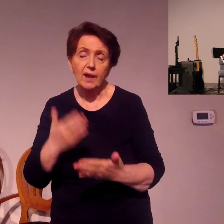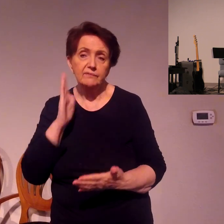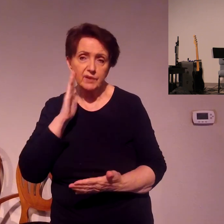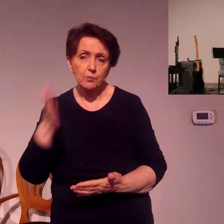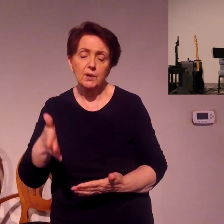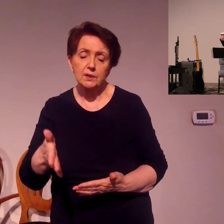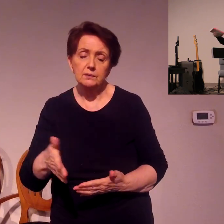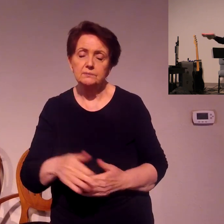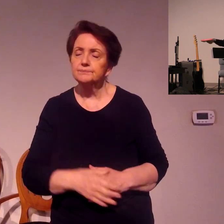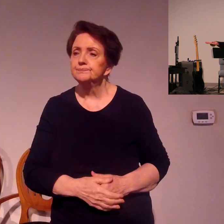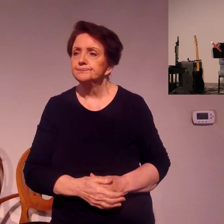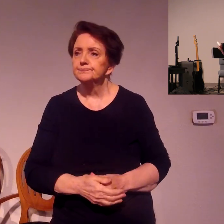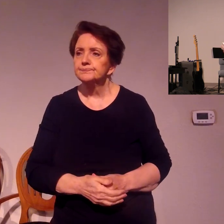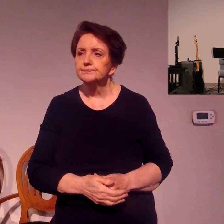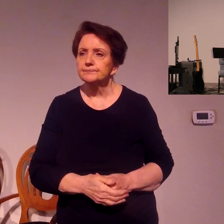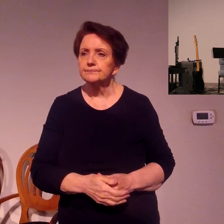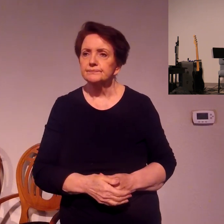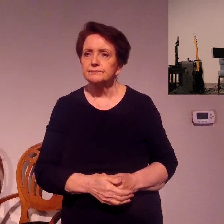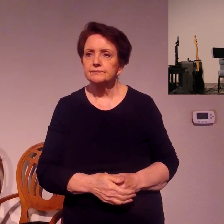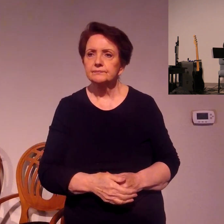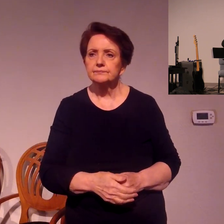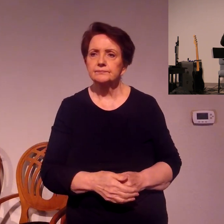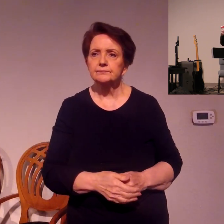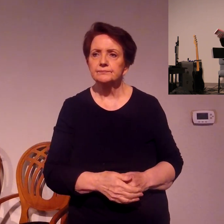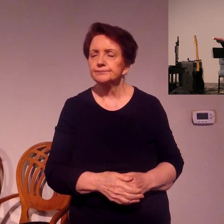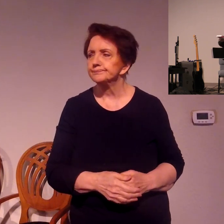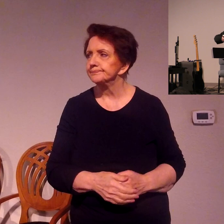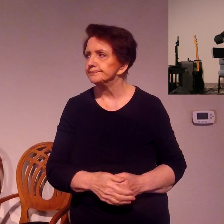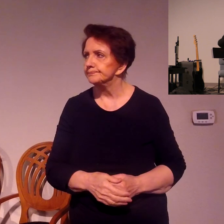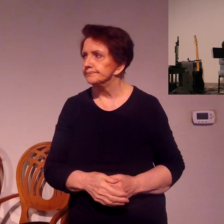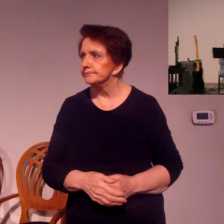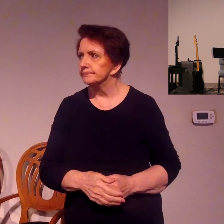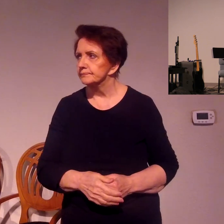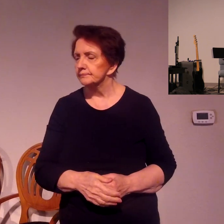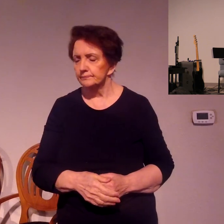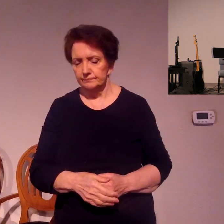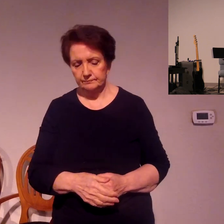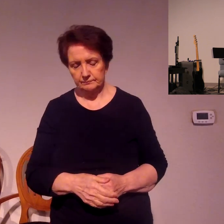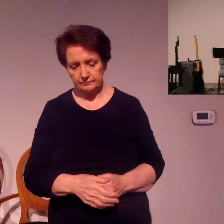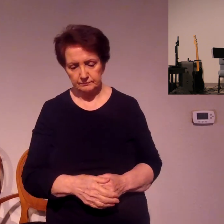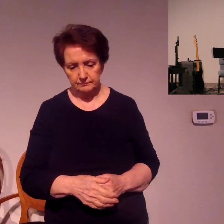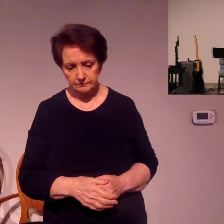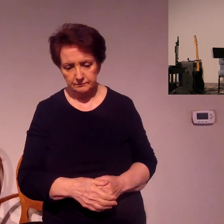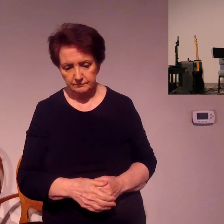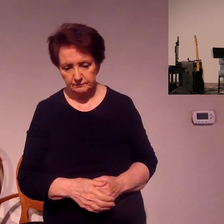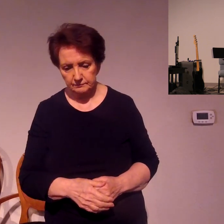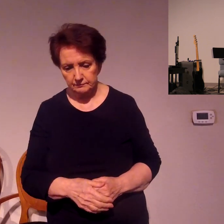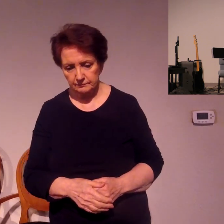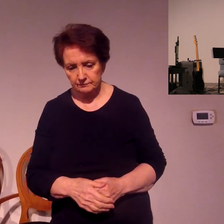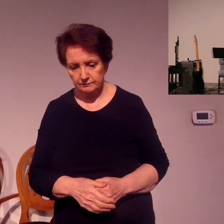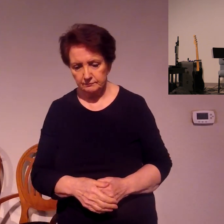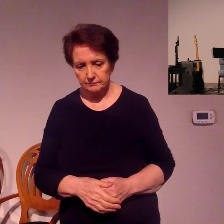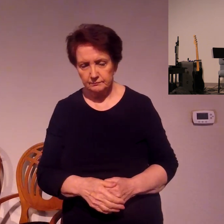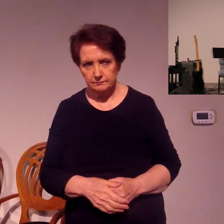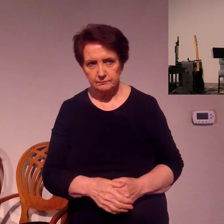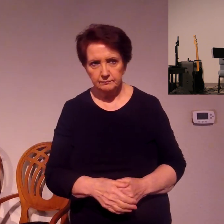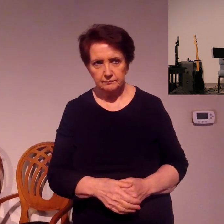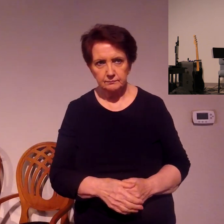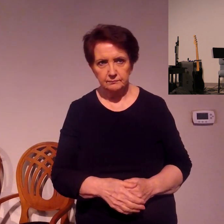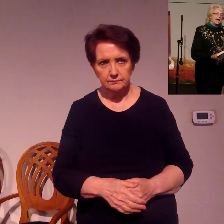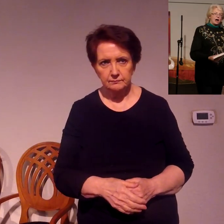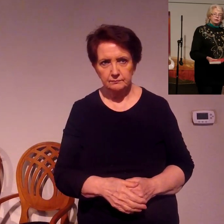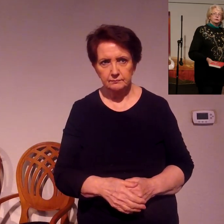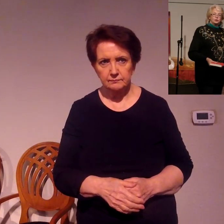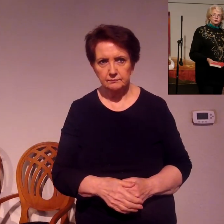they will come to their destination. There is the way in which someone else has, especially